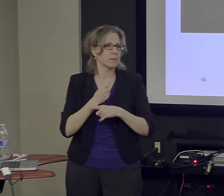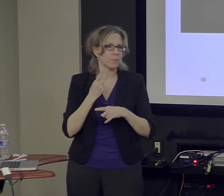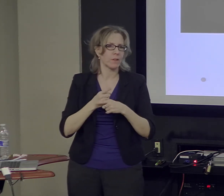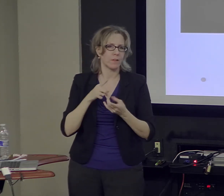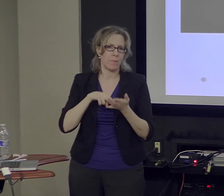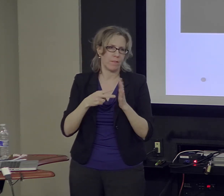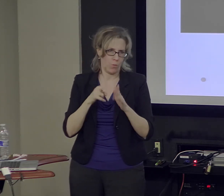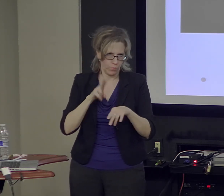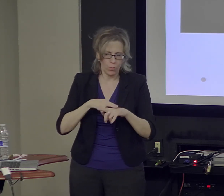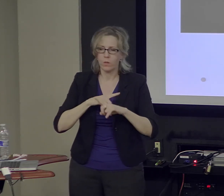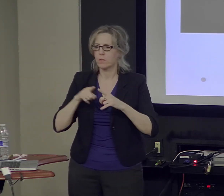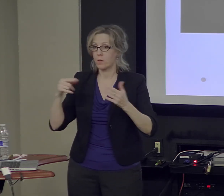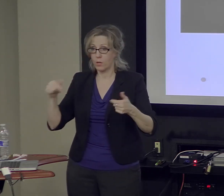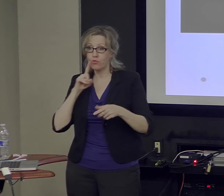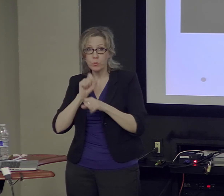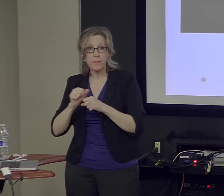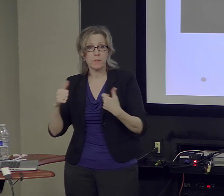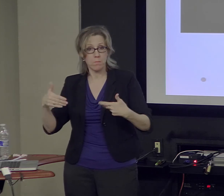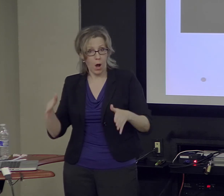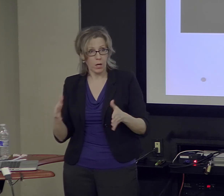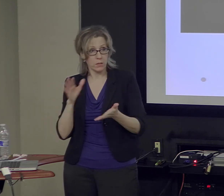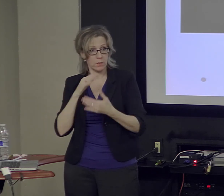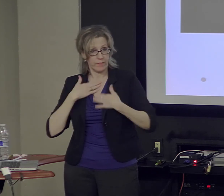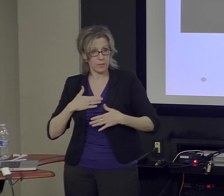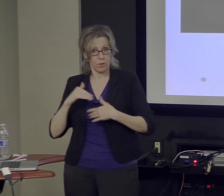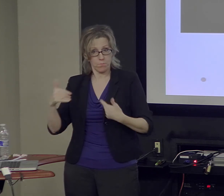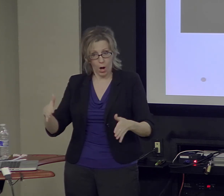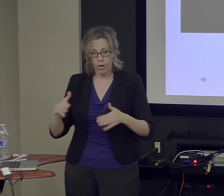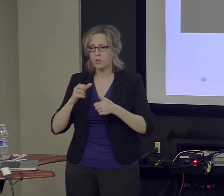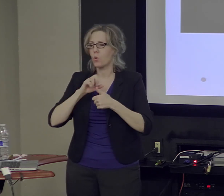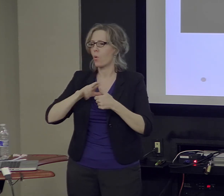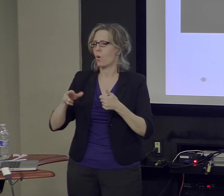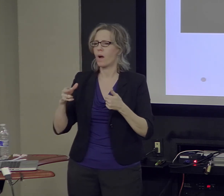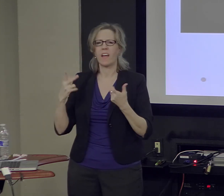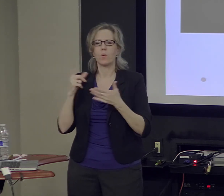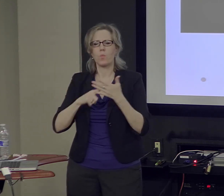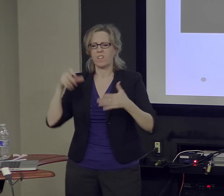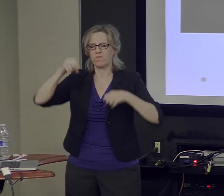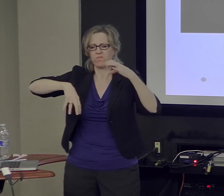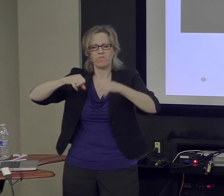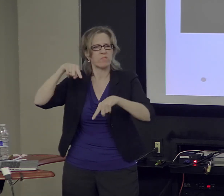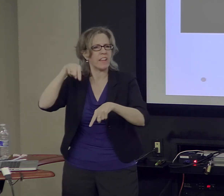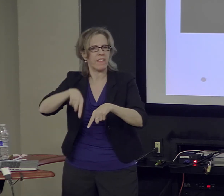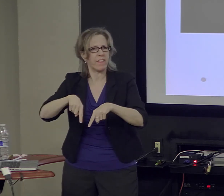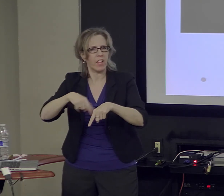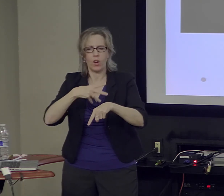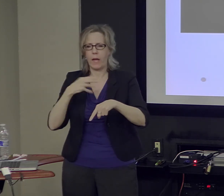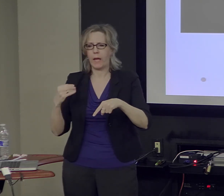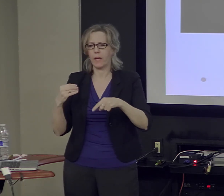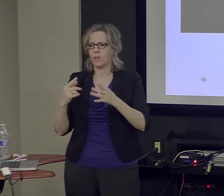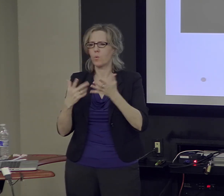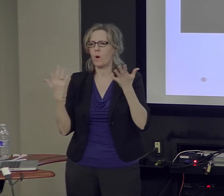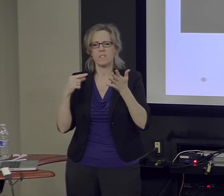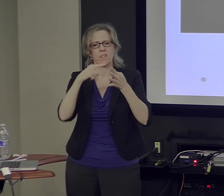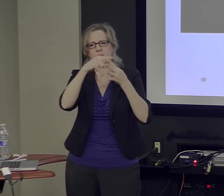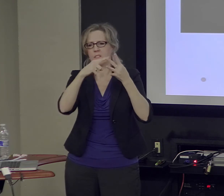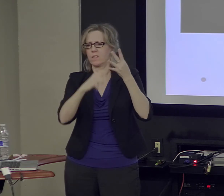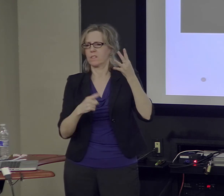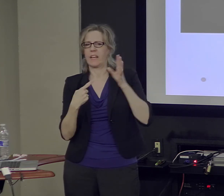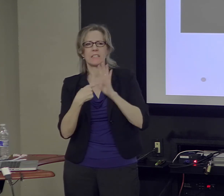and I asked them, of course there are some depicting items in here, and everyone clearly